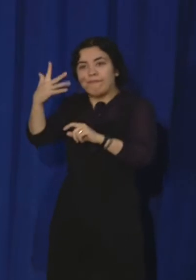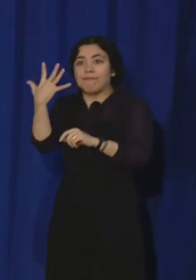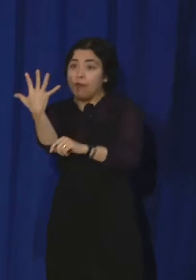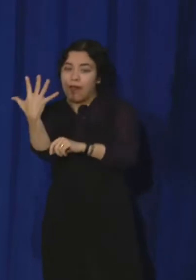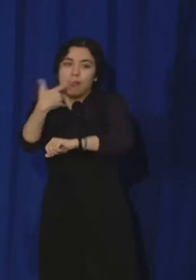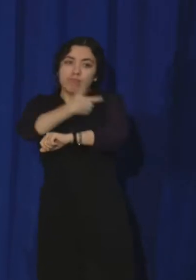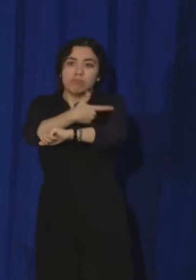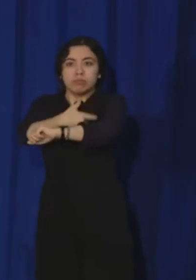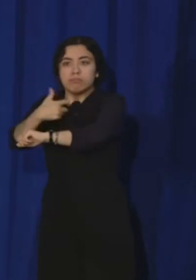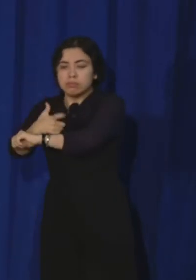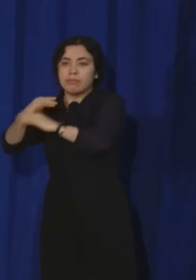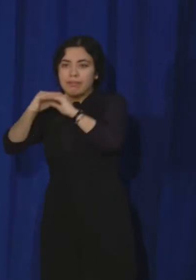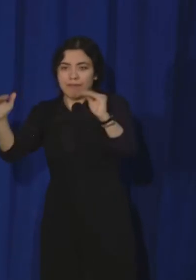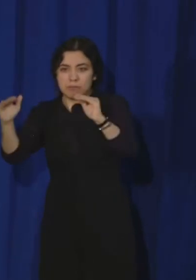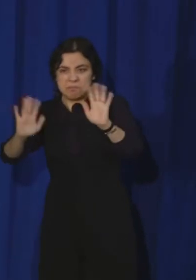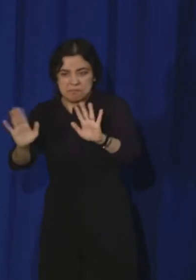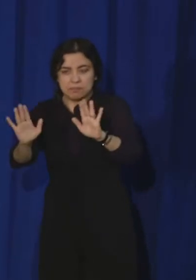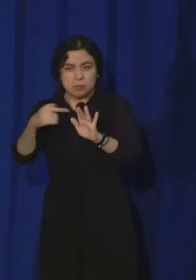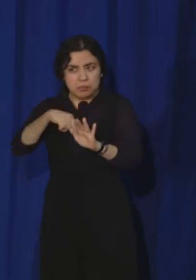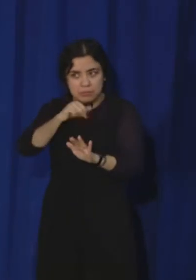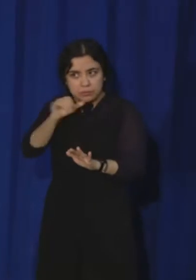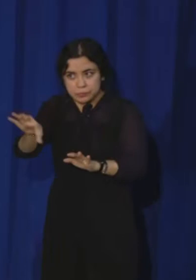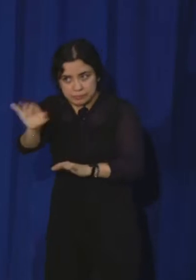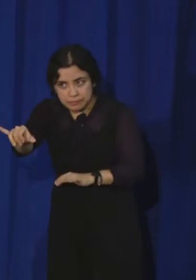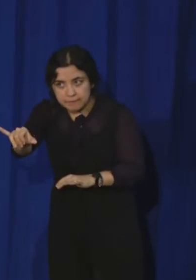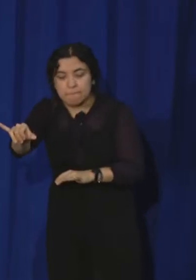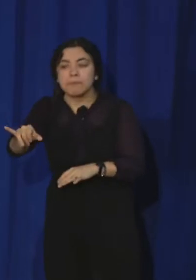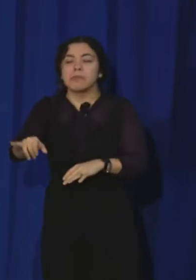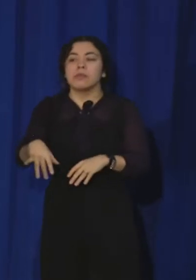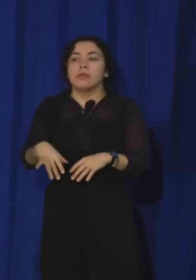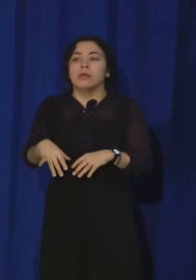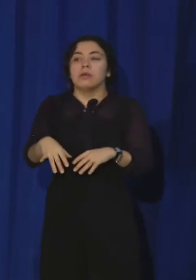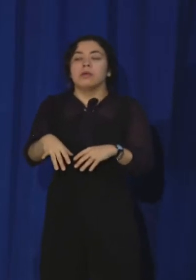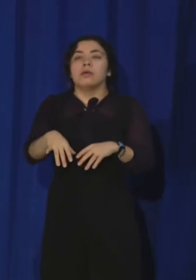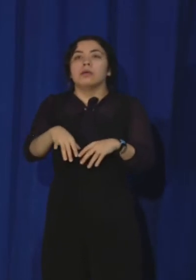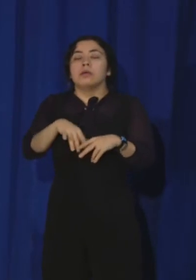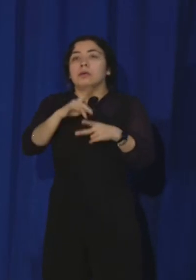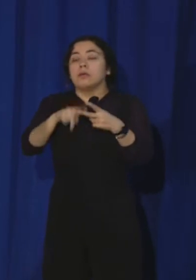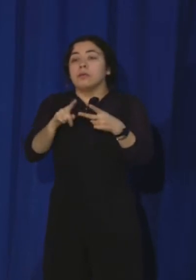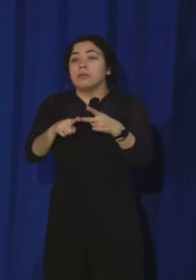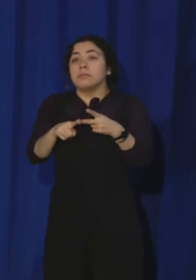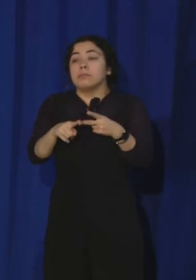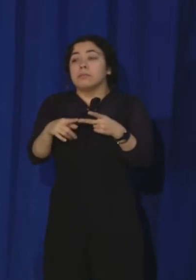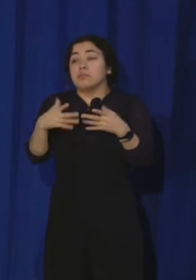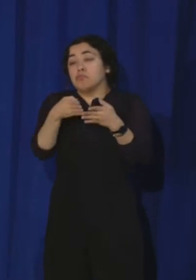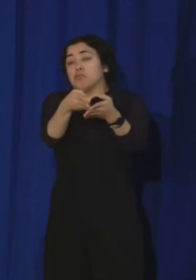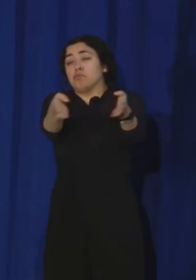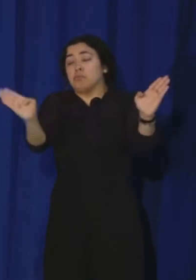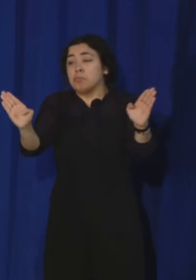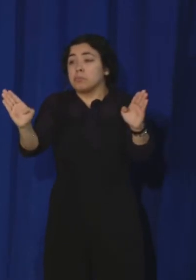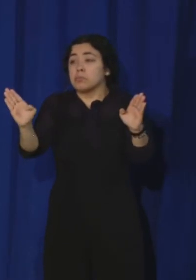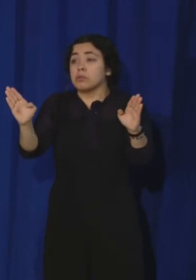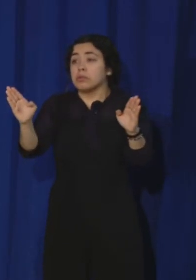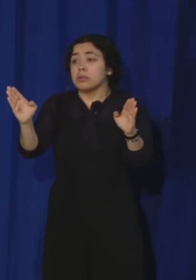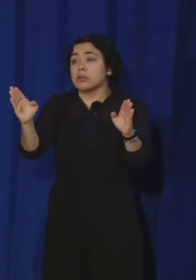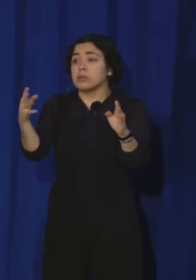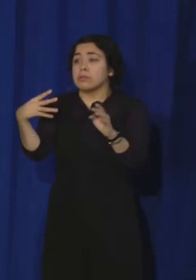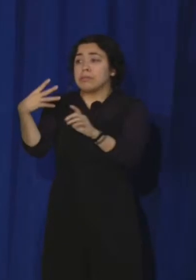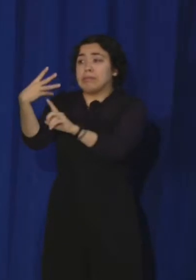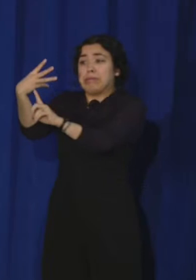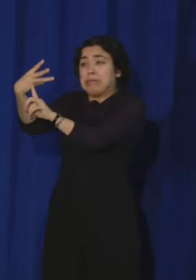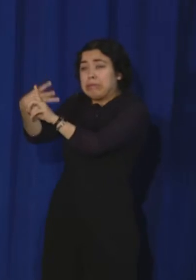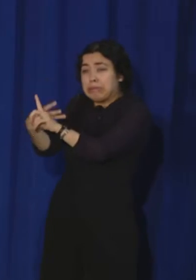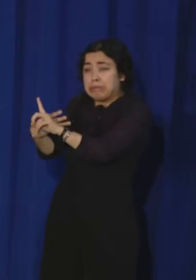understand that at the larger level, these vaccines can be in the ultra cold, can be in the freezers for months, 6 months. And so we are